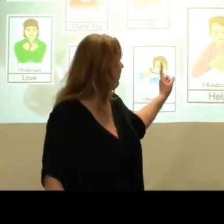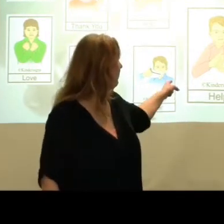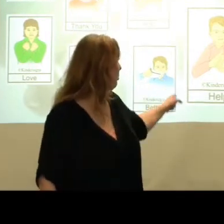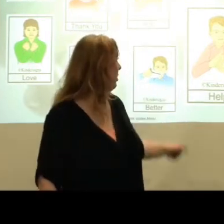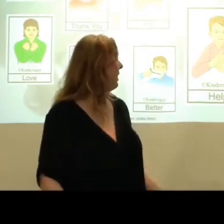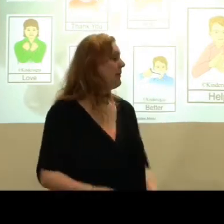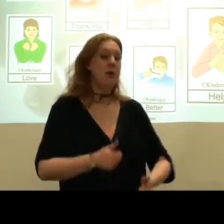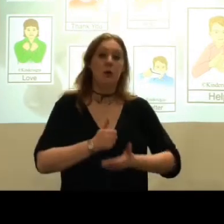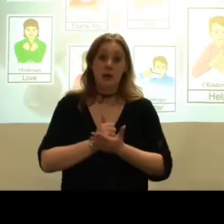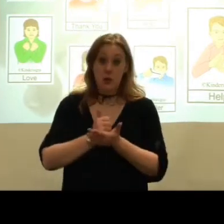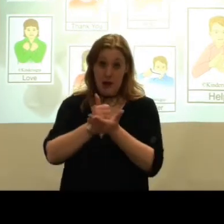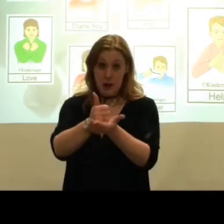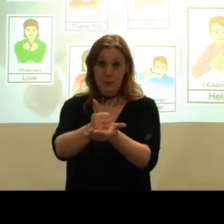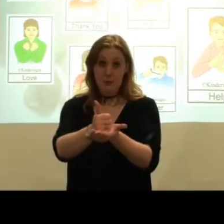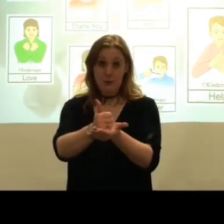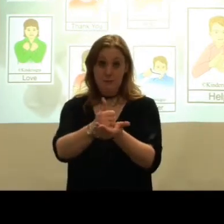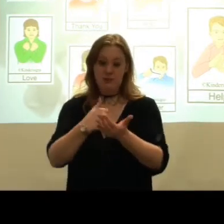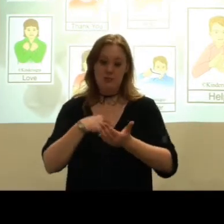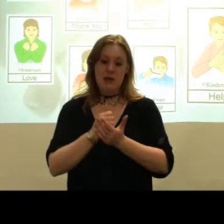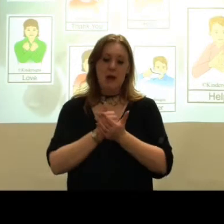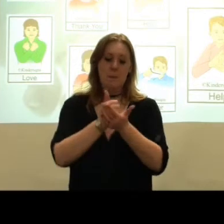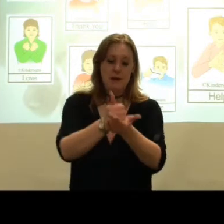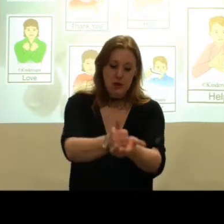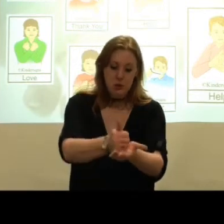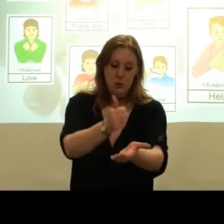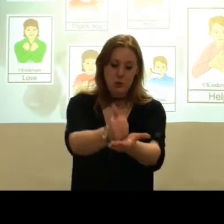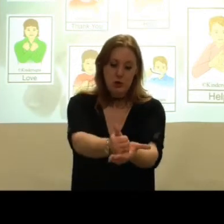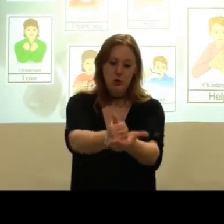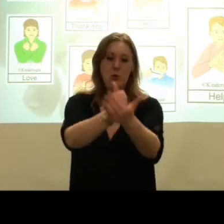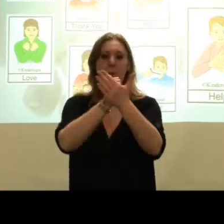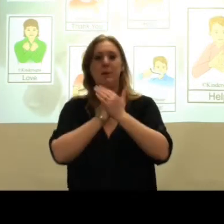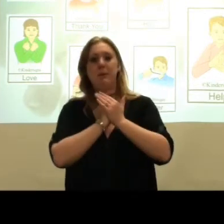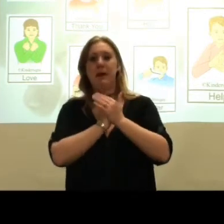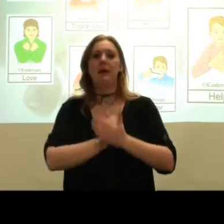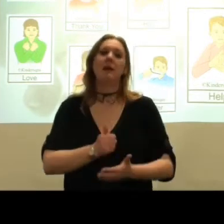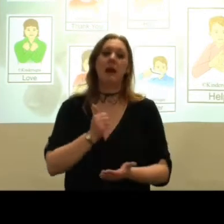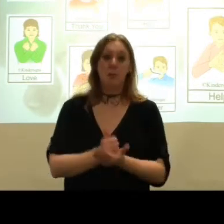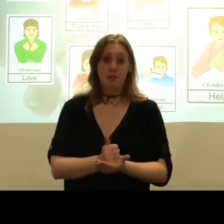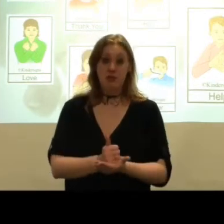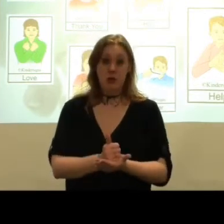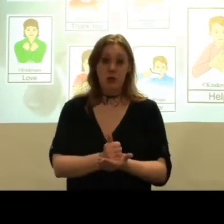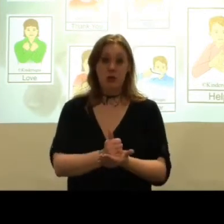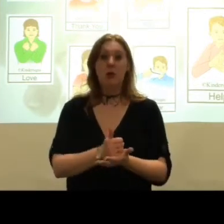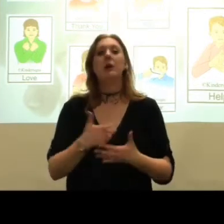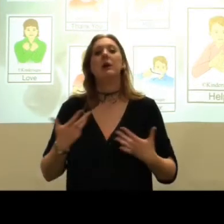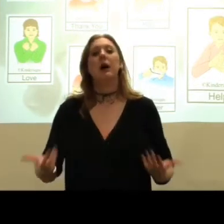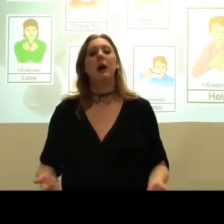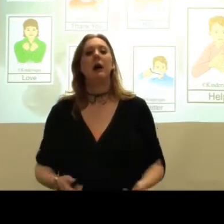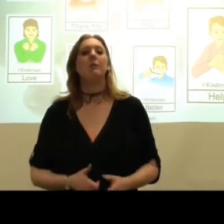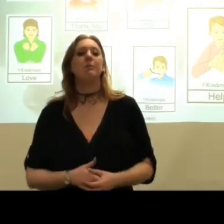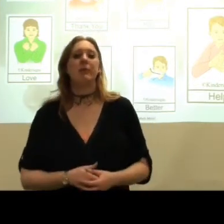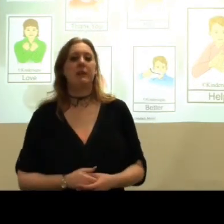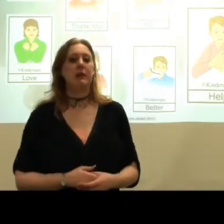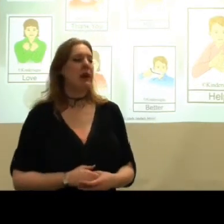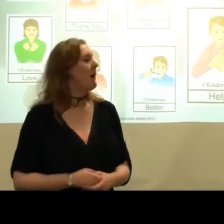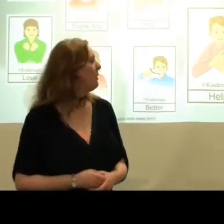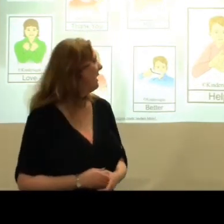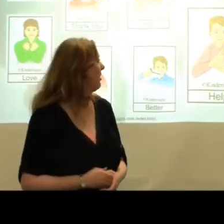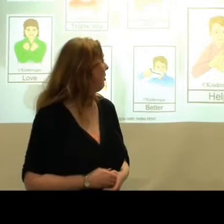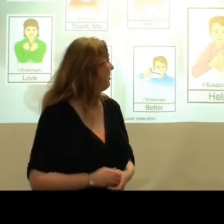This one, you know, help, this is me helping you, you helping me, help in general. I would encourage